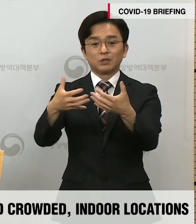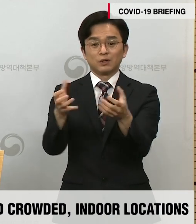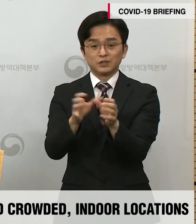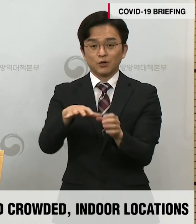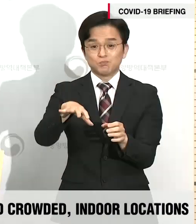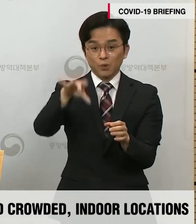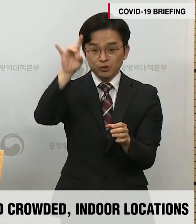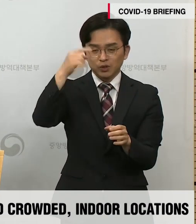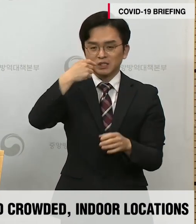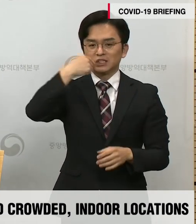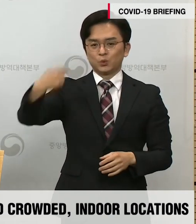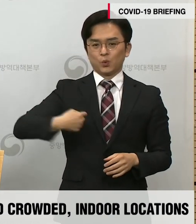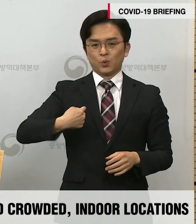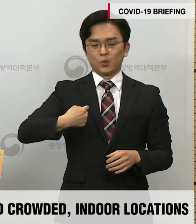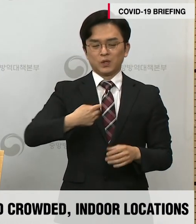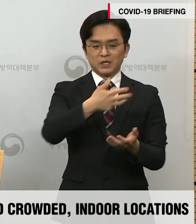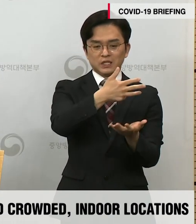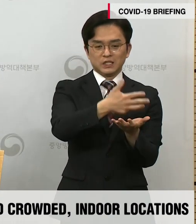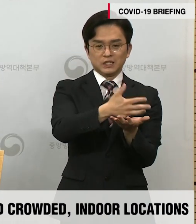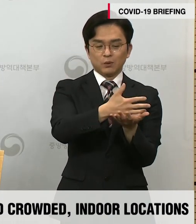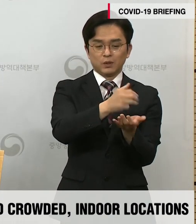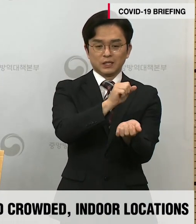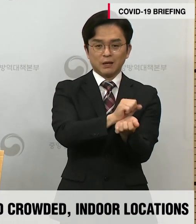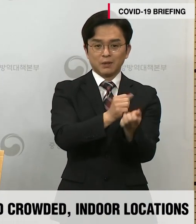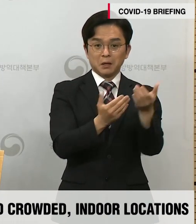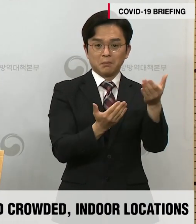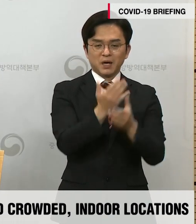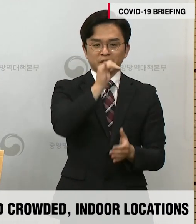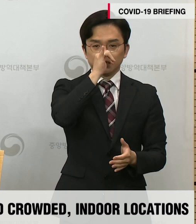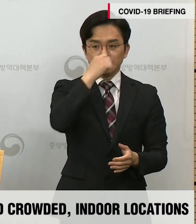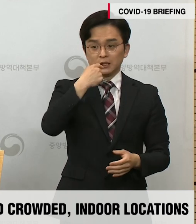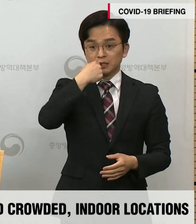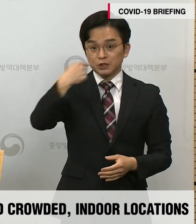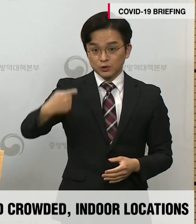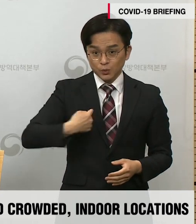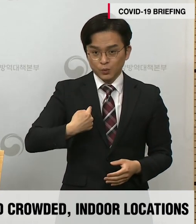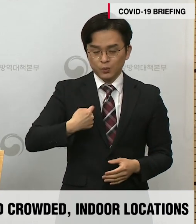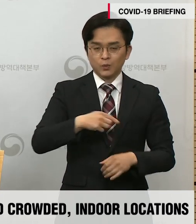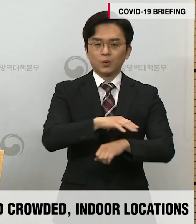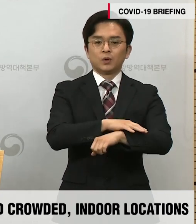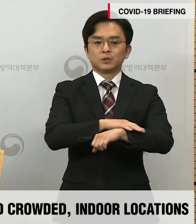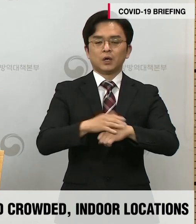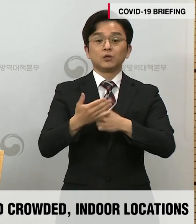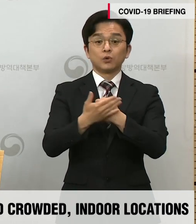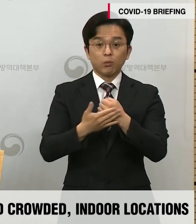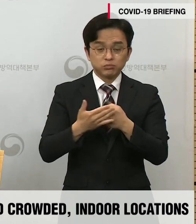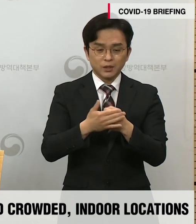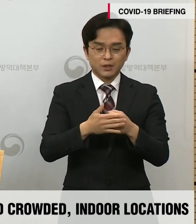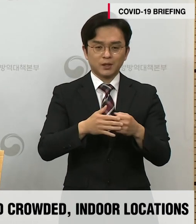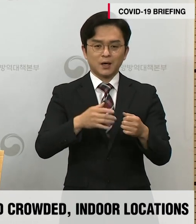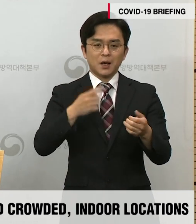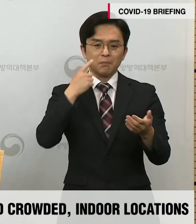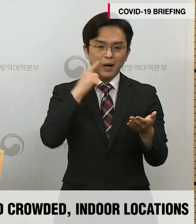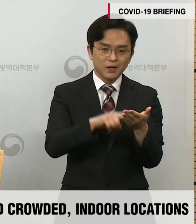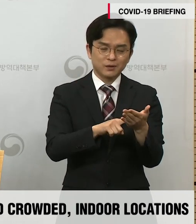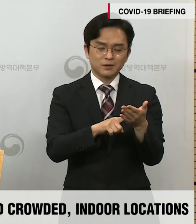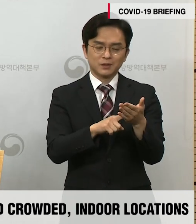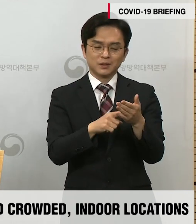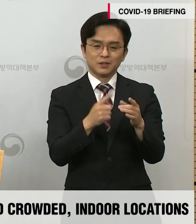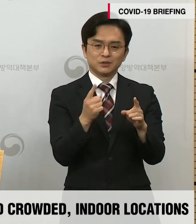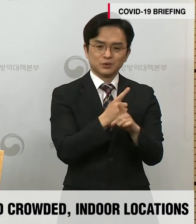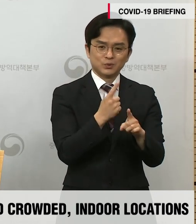on May 5th, they have reported a suspicious case, and this shows that